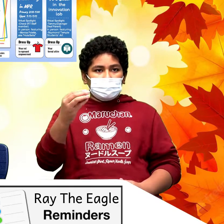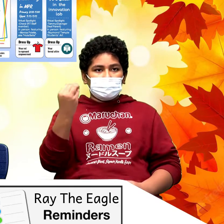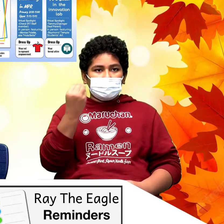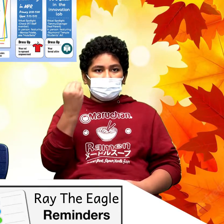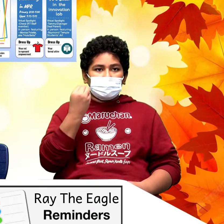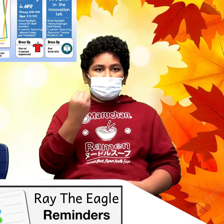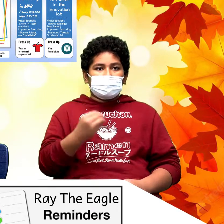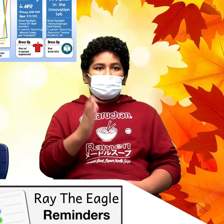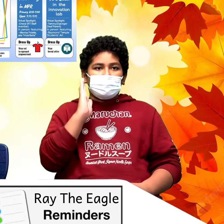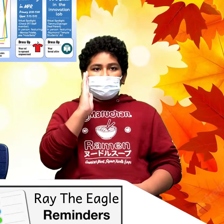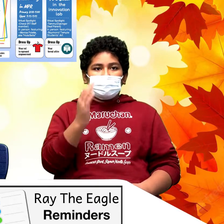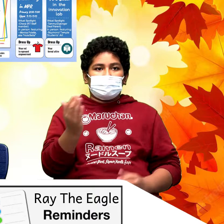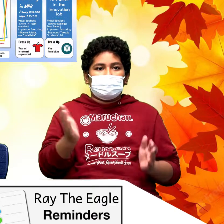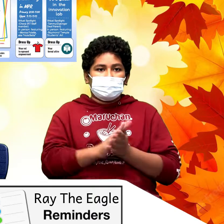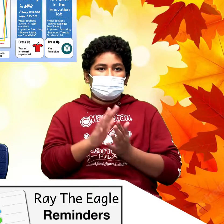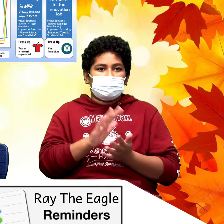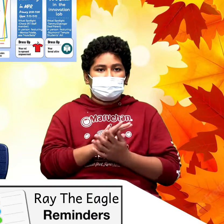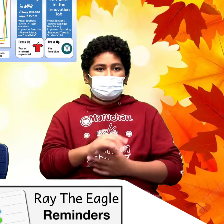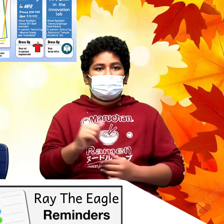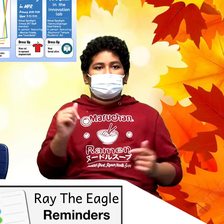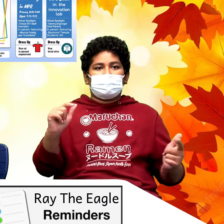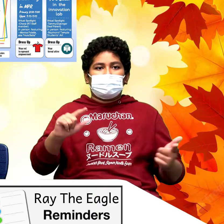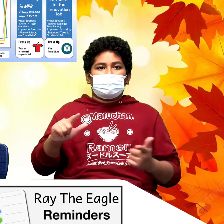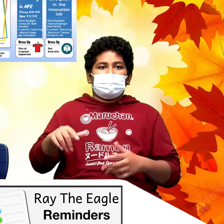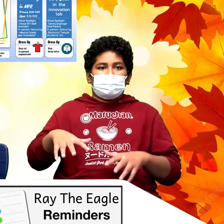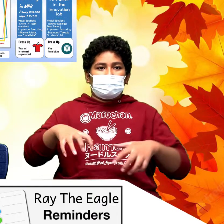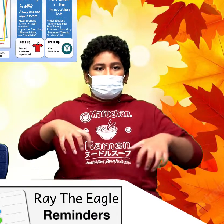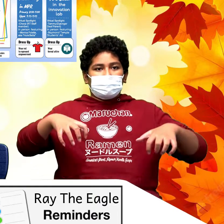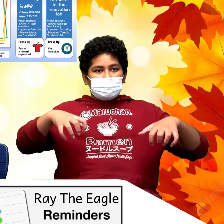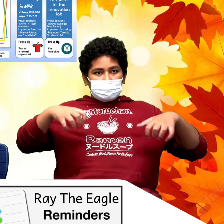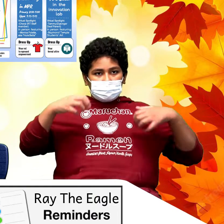a school-wide assembly.